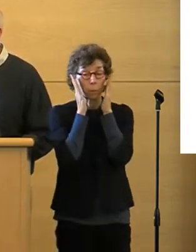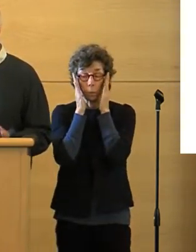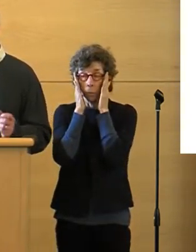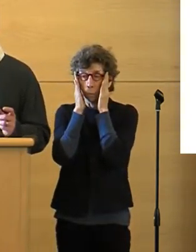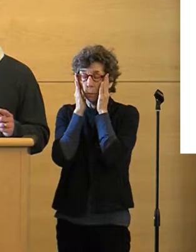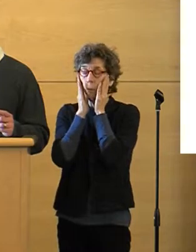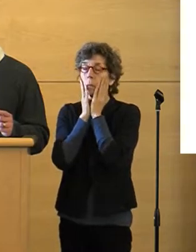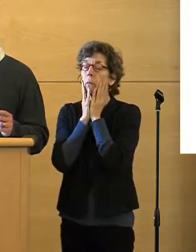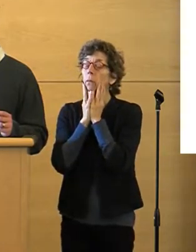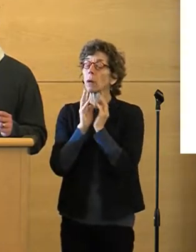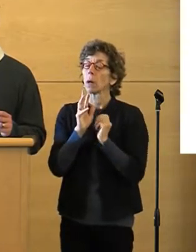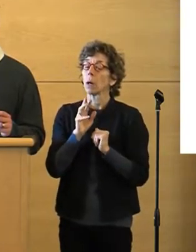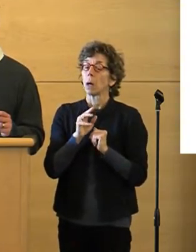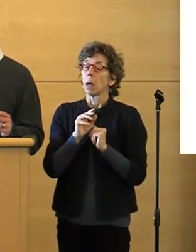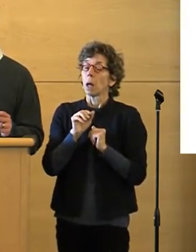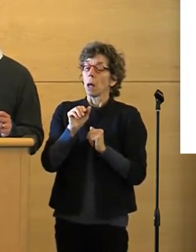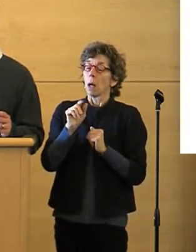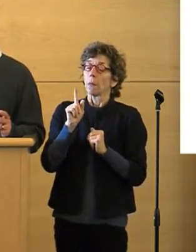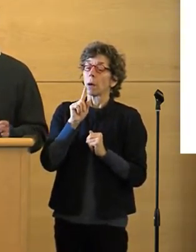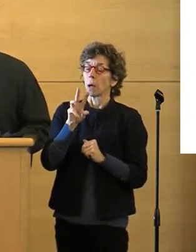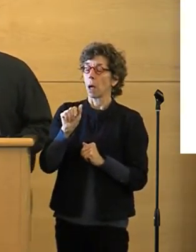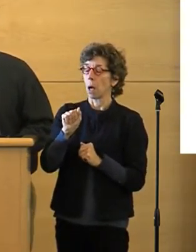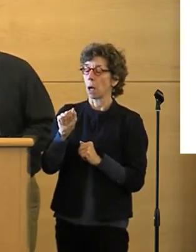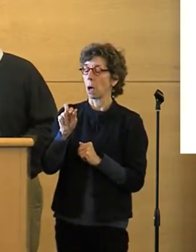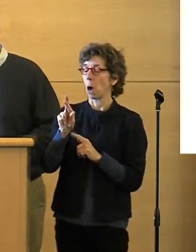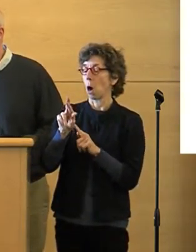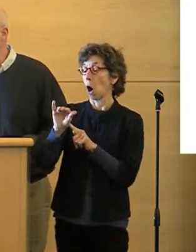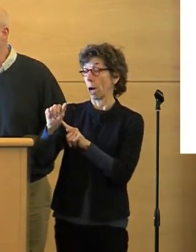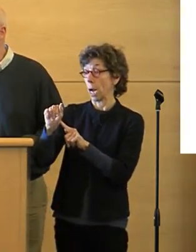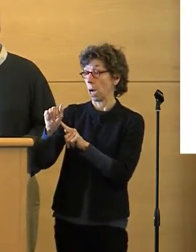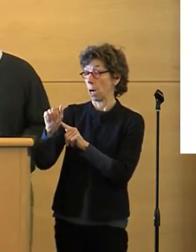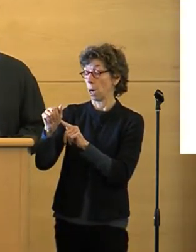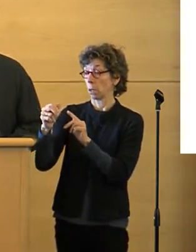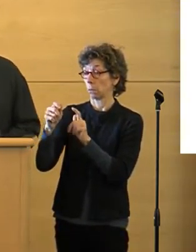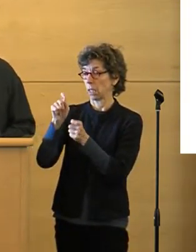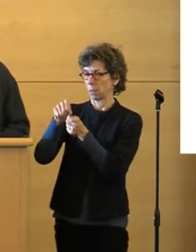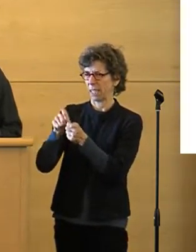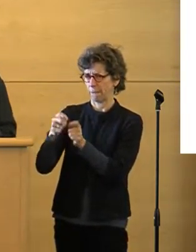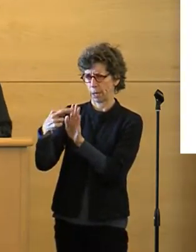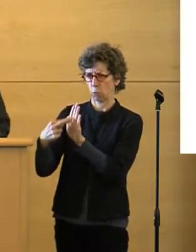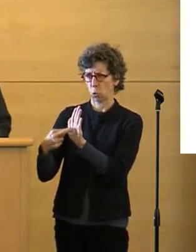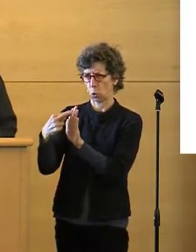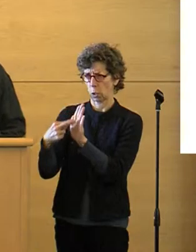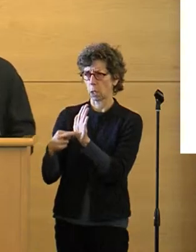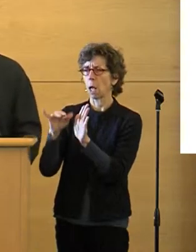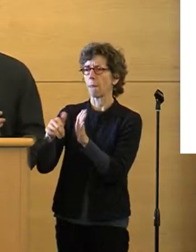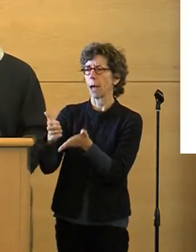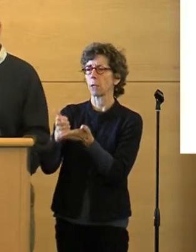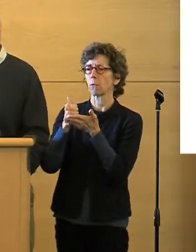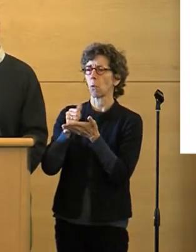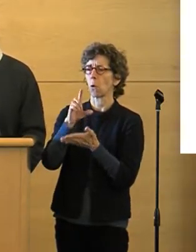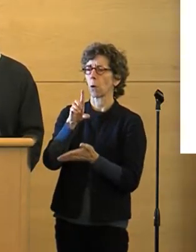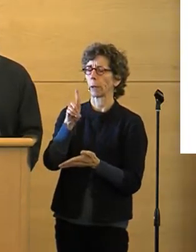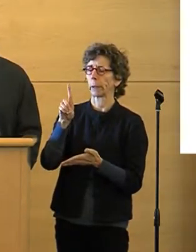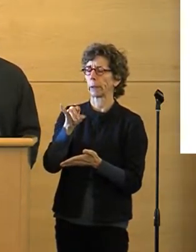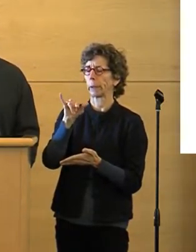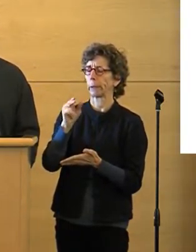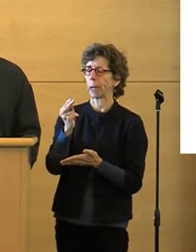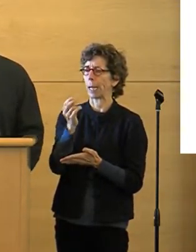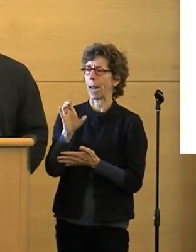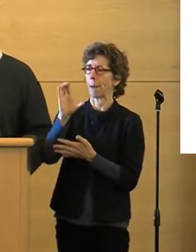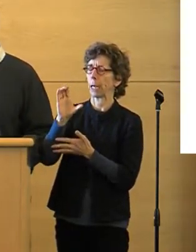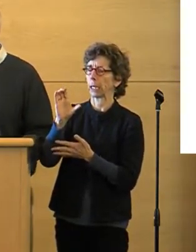to a much more broad set of information technologies, not just websites.